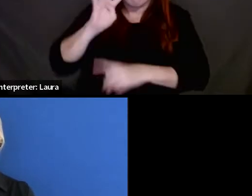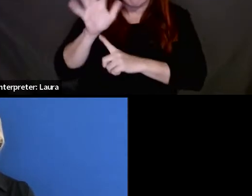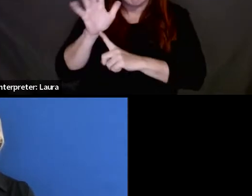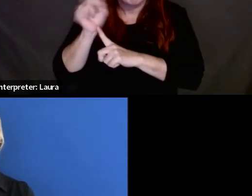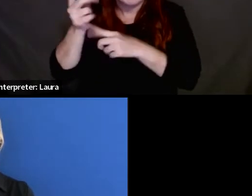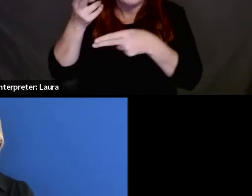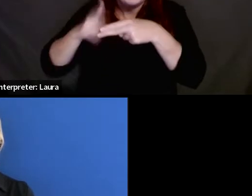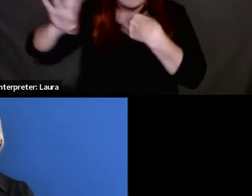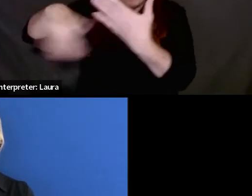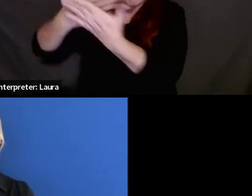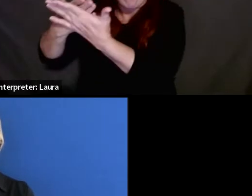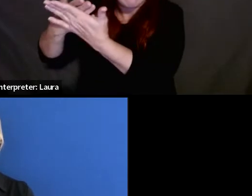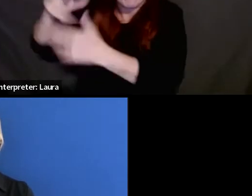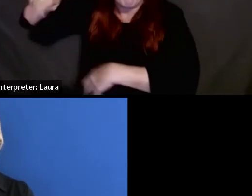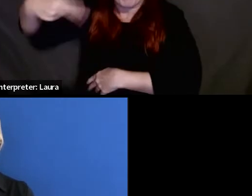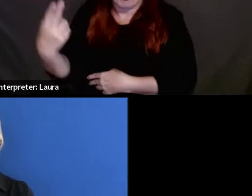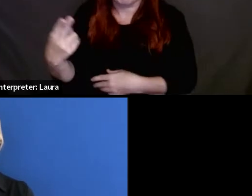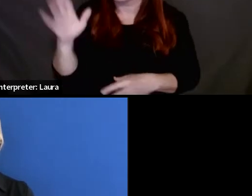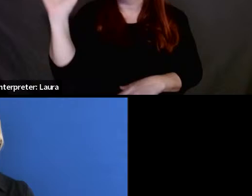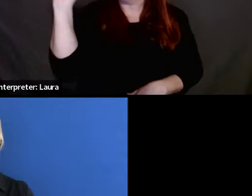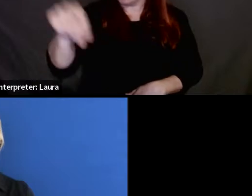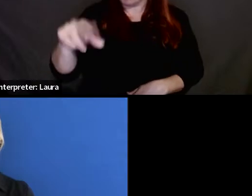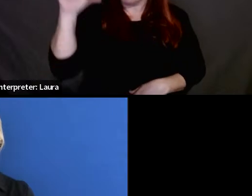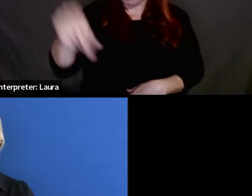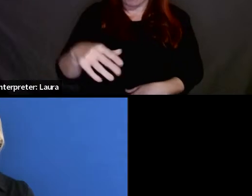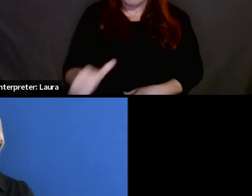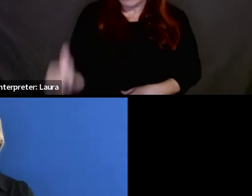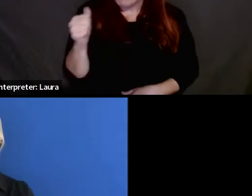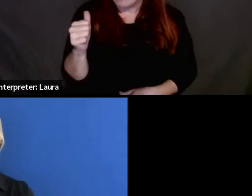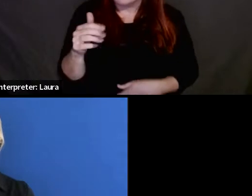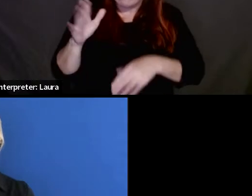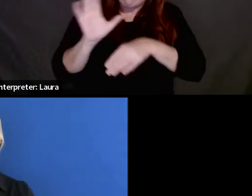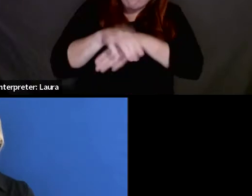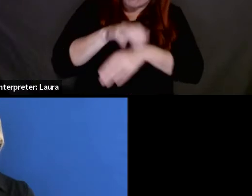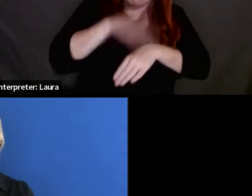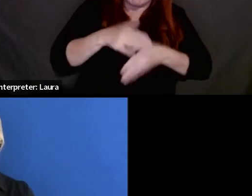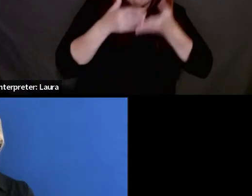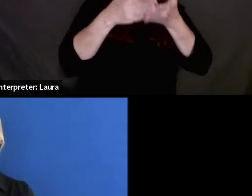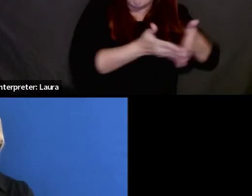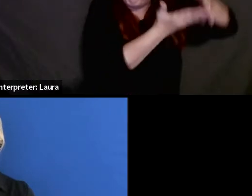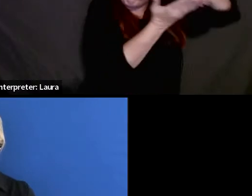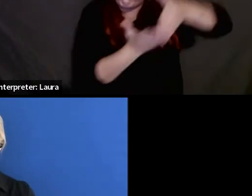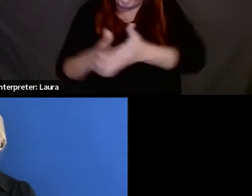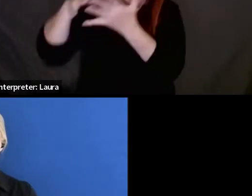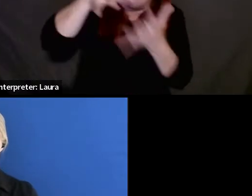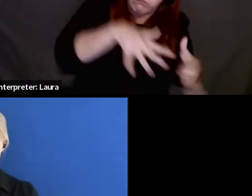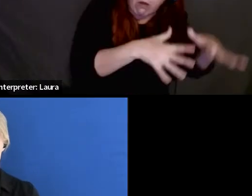minutes to Pearl Harbor. But no, they never. They never.